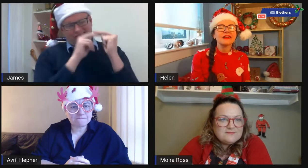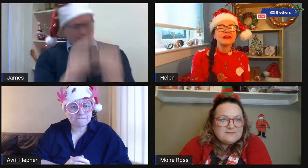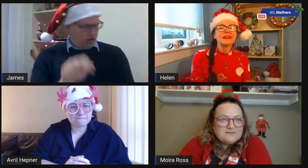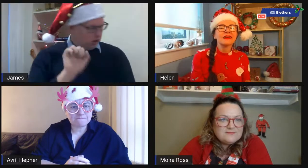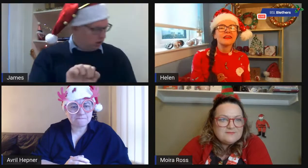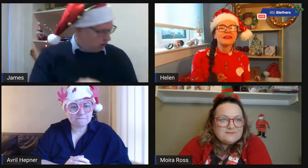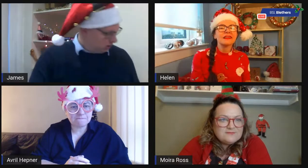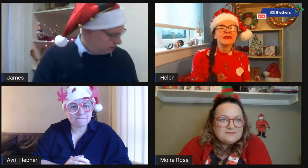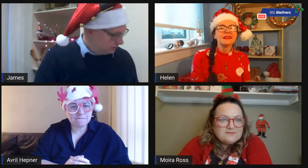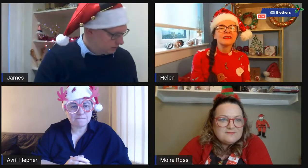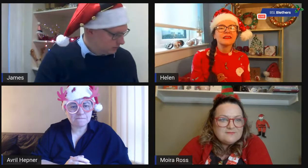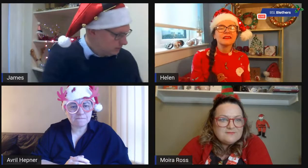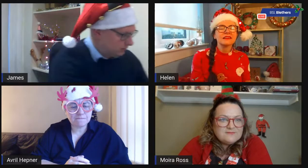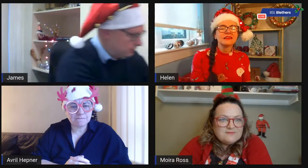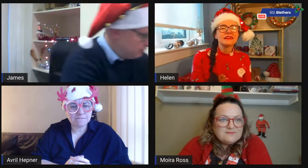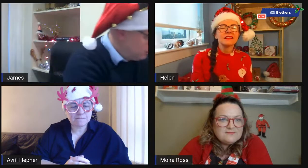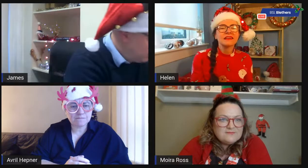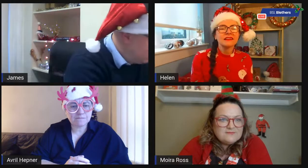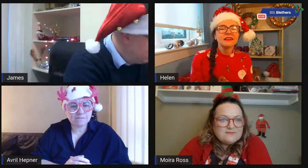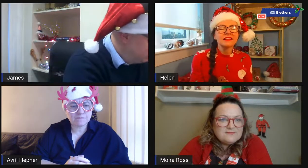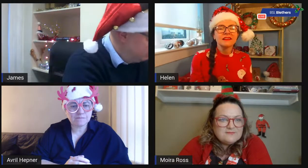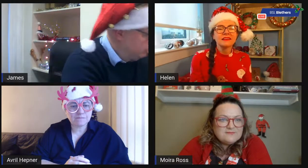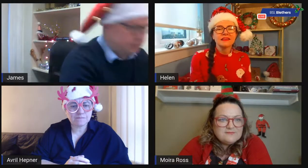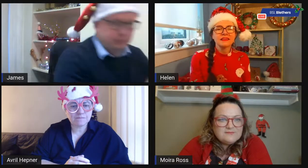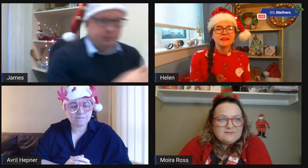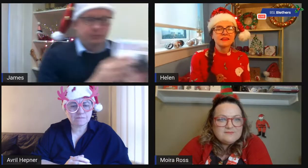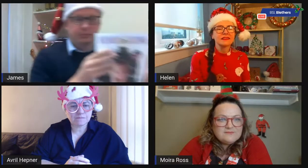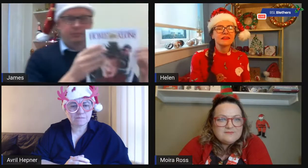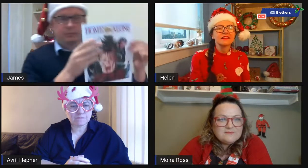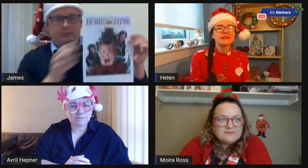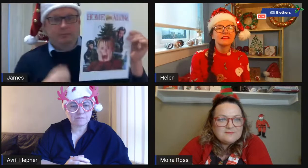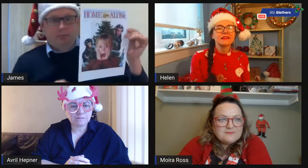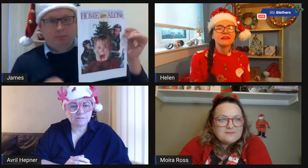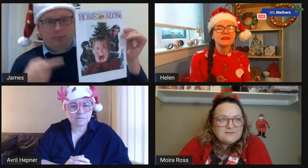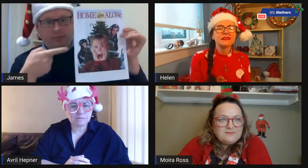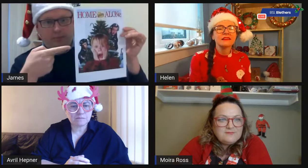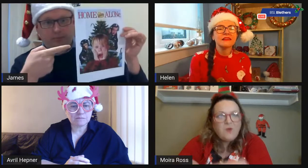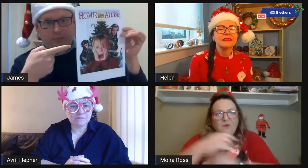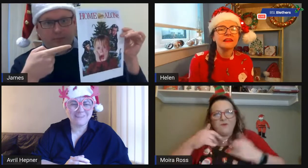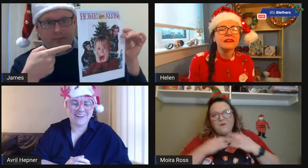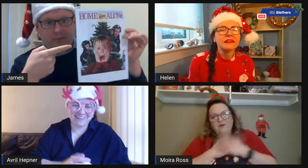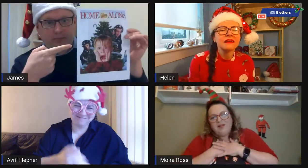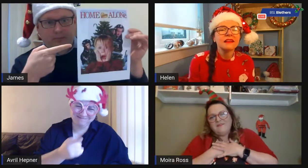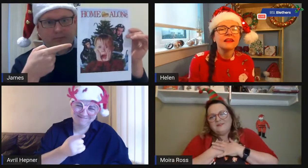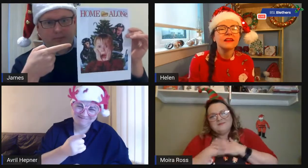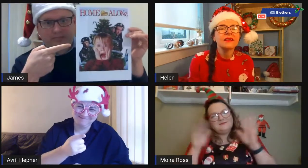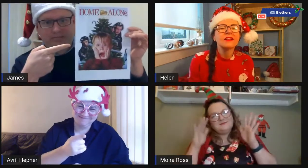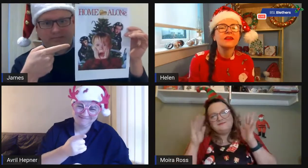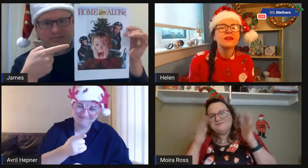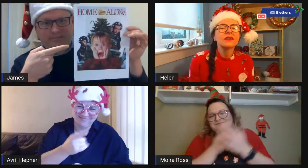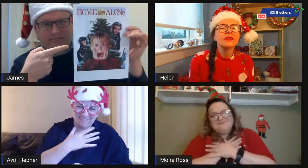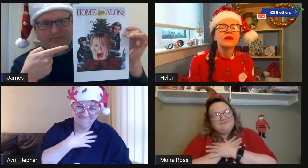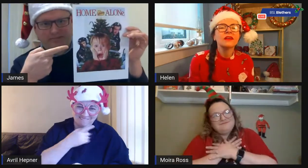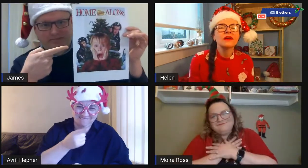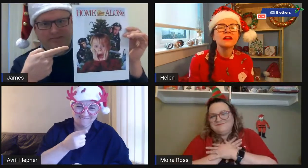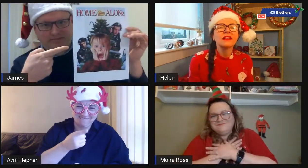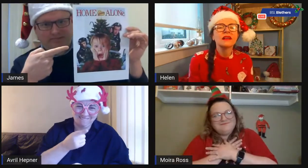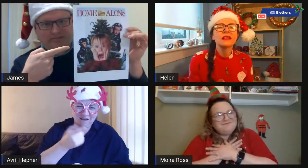films? Also at 6 o'clock, watch out for, and here it is, Home Alone. Ah, yeah.